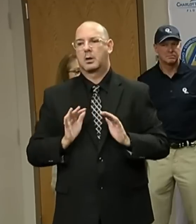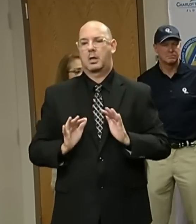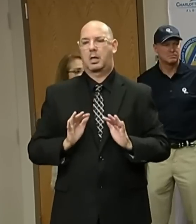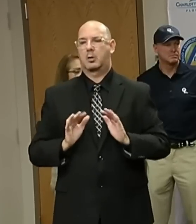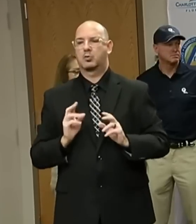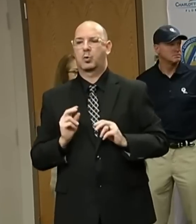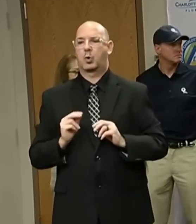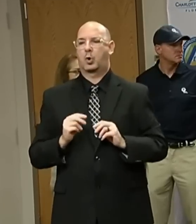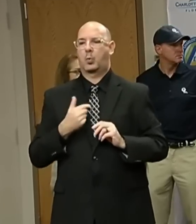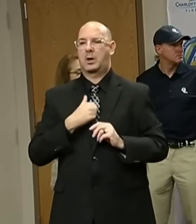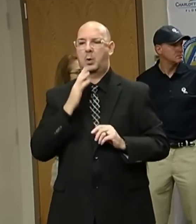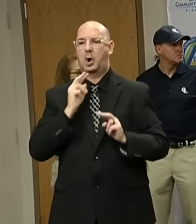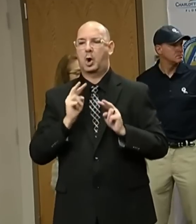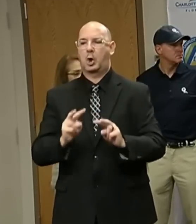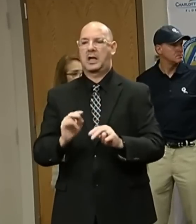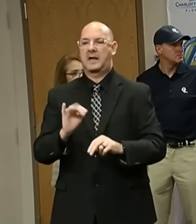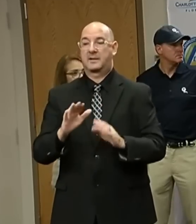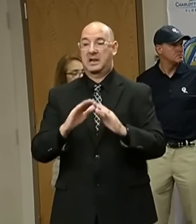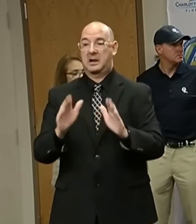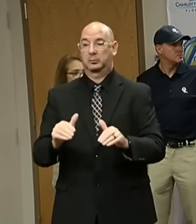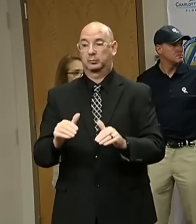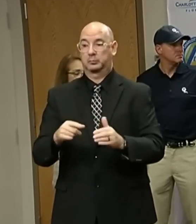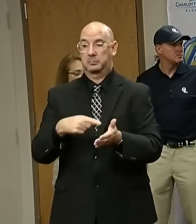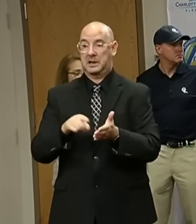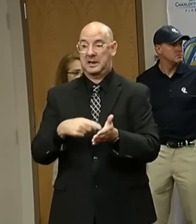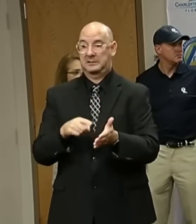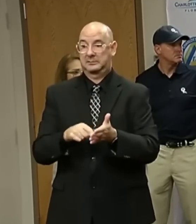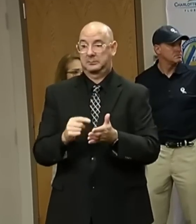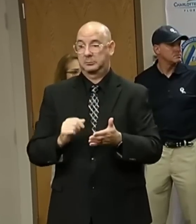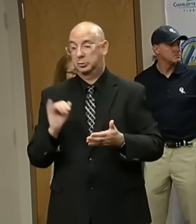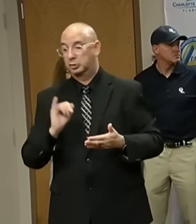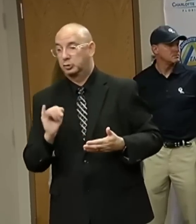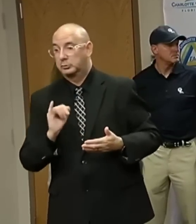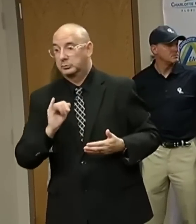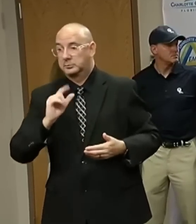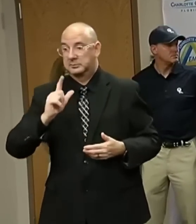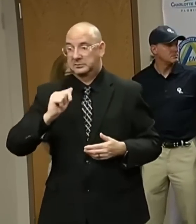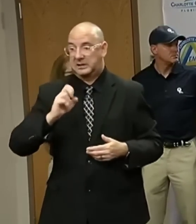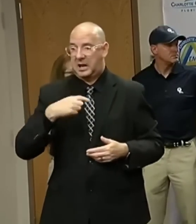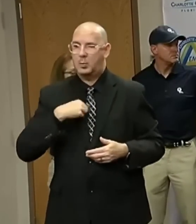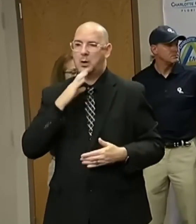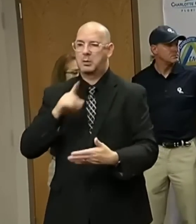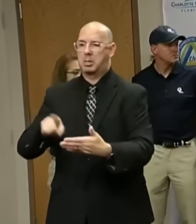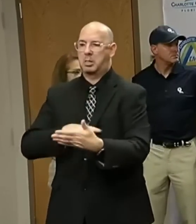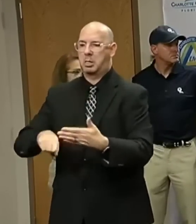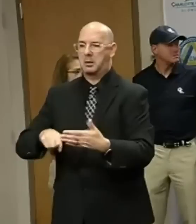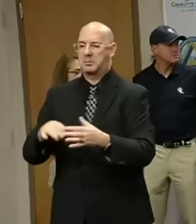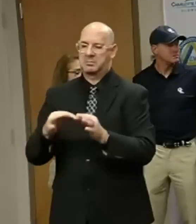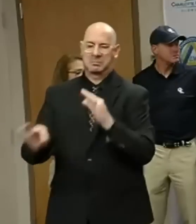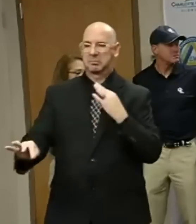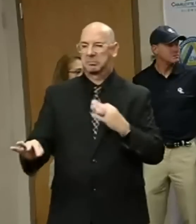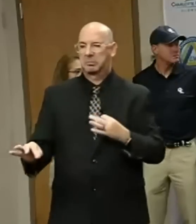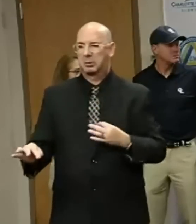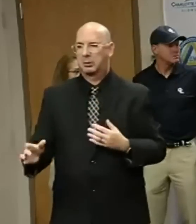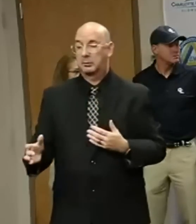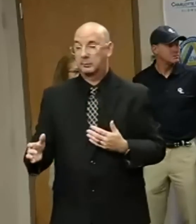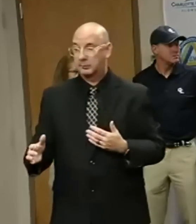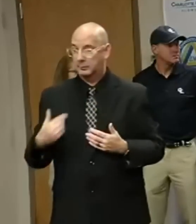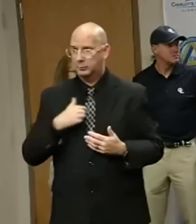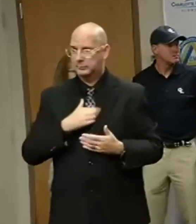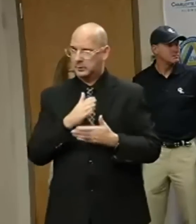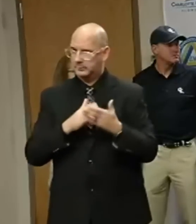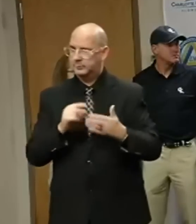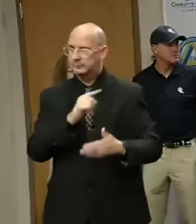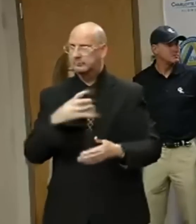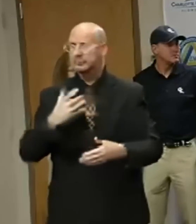being taken, but I'll let Jimmy come up and do that. And look, at the end of the day, we've had a lot of issues with property insurance, but a lot of that is because